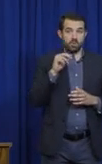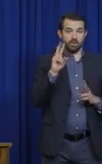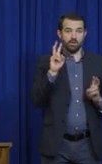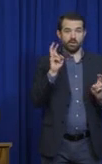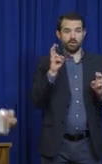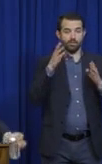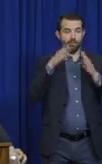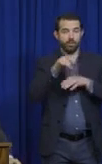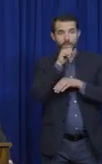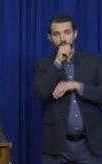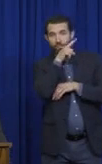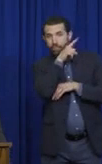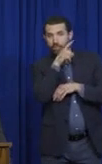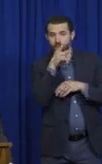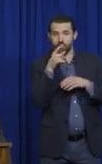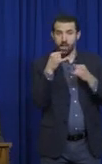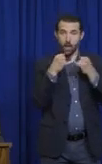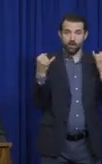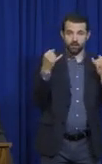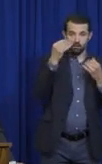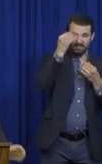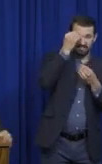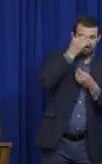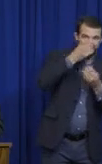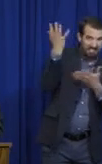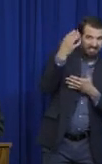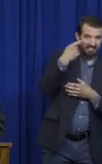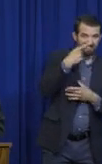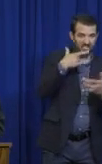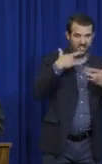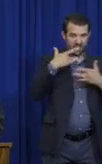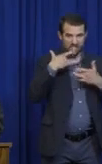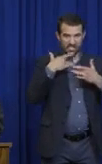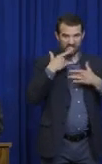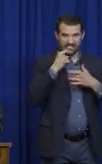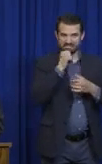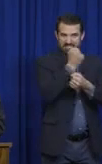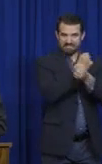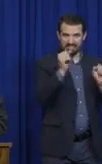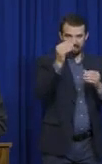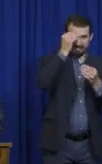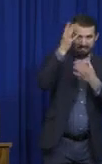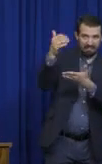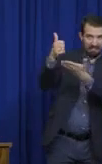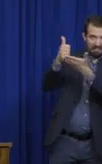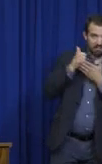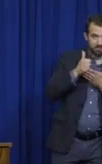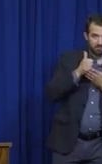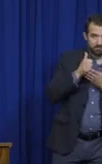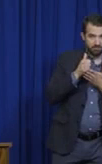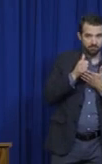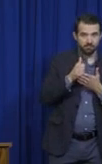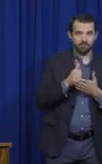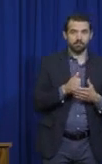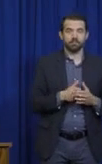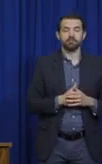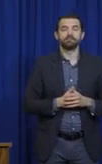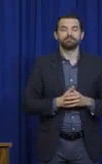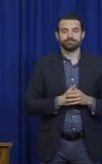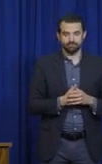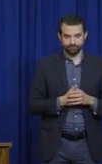hotline to address issues of safety concerns on the part of employees?